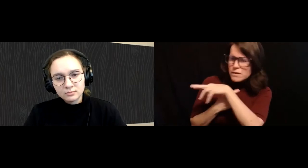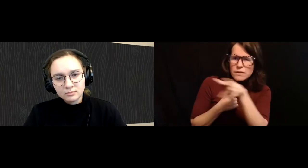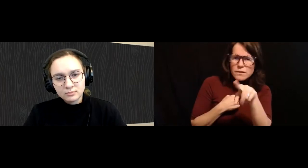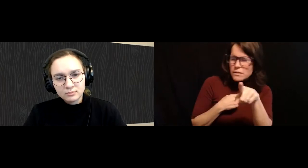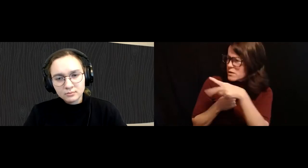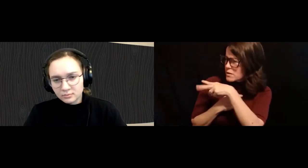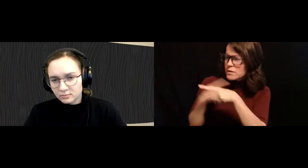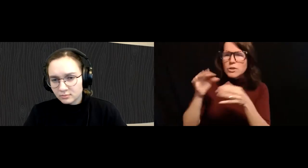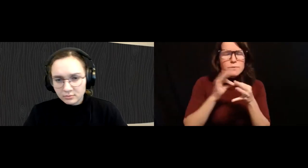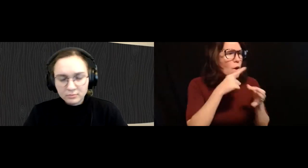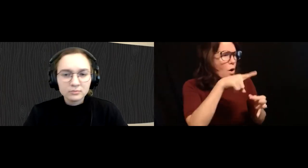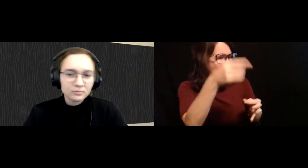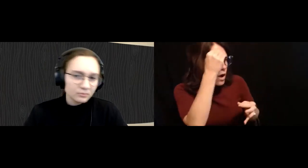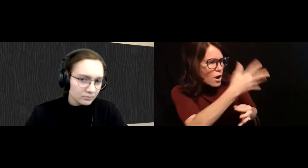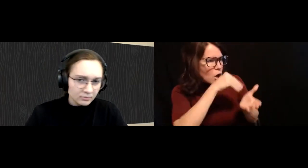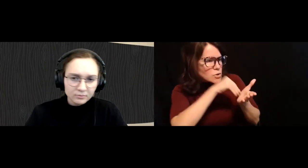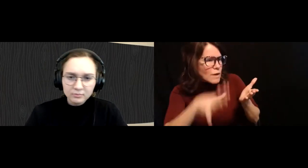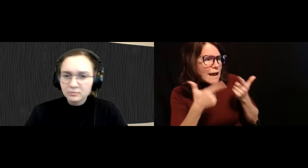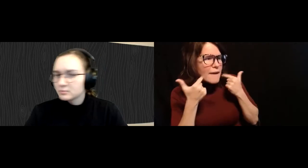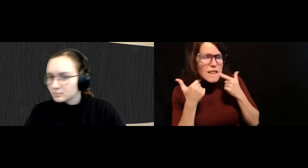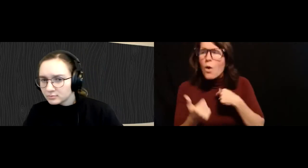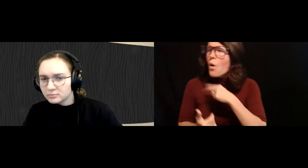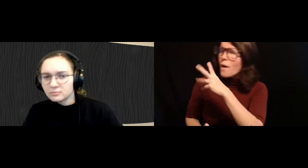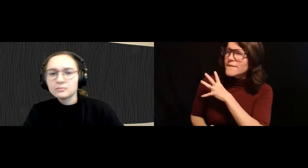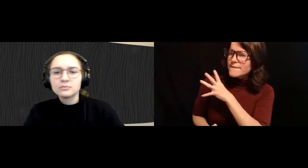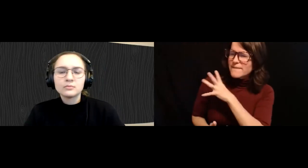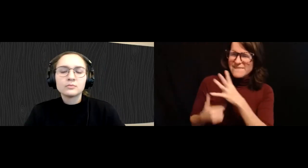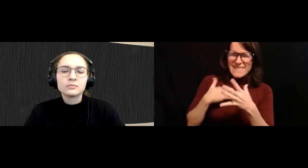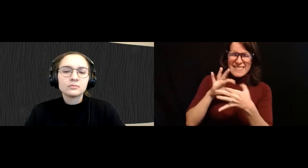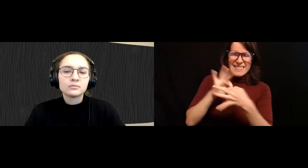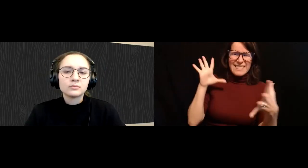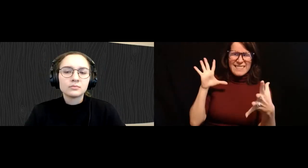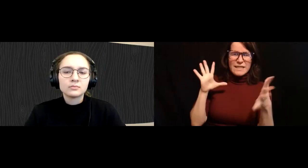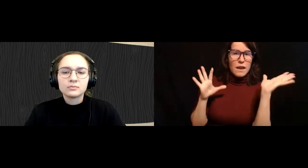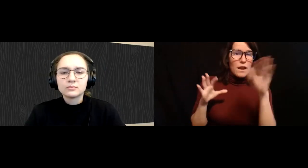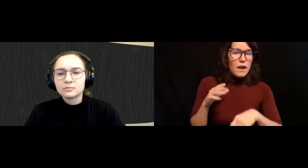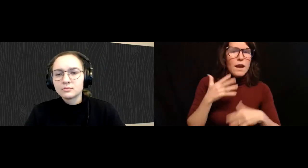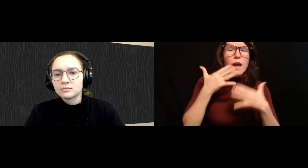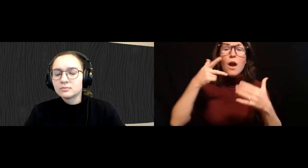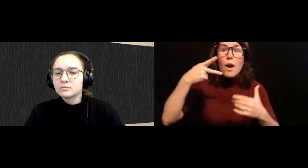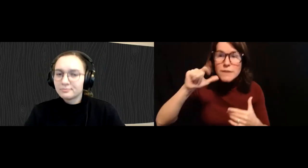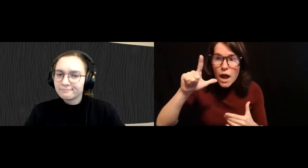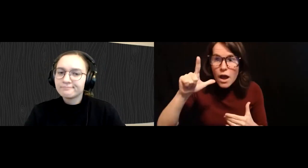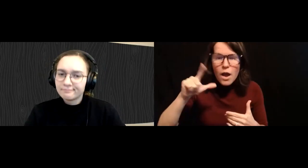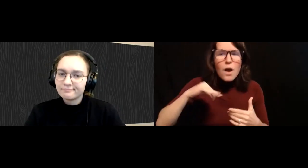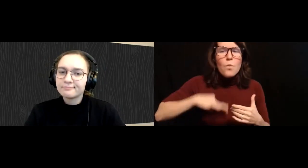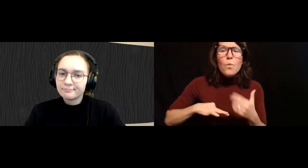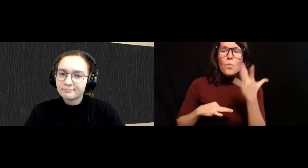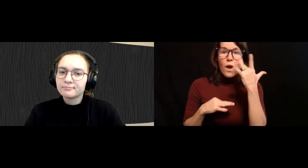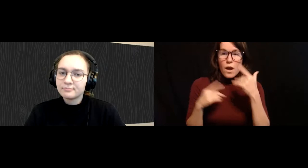constantly having to look to the interpreter saying, what were you saying? Or what was that comment? Or what? Oh, the student's laughing. Okay, fine. And I felt completely disengaged from everybody else.